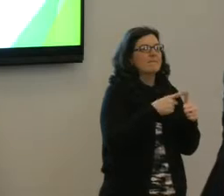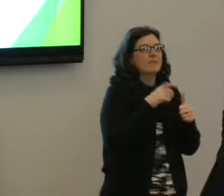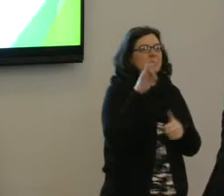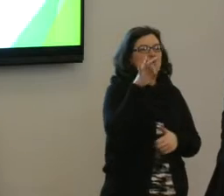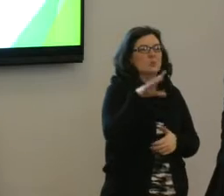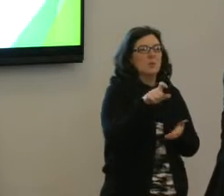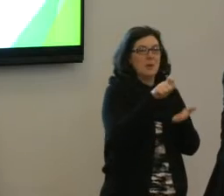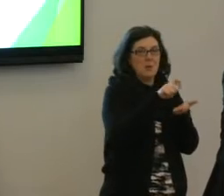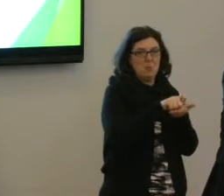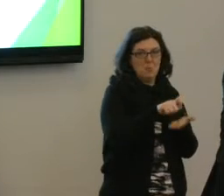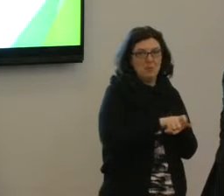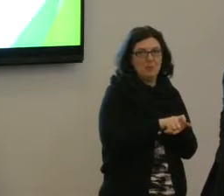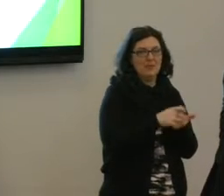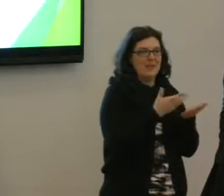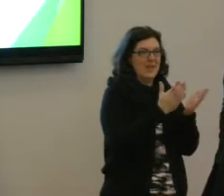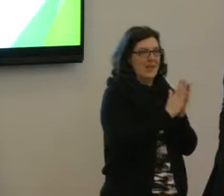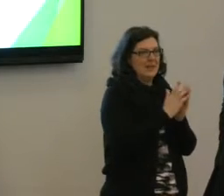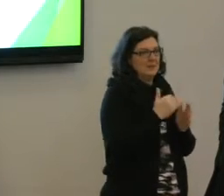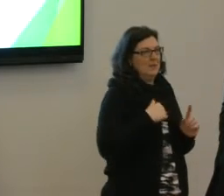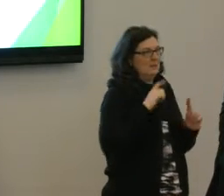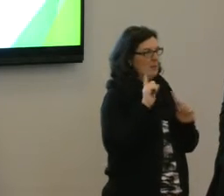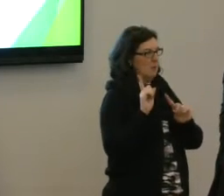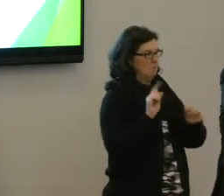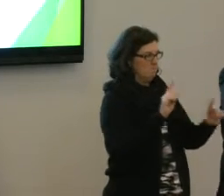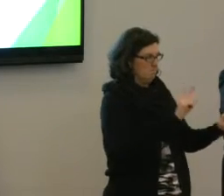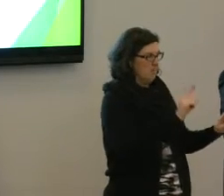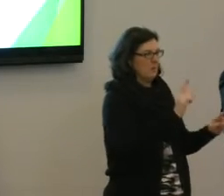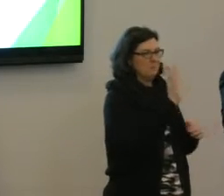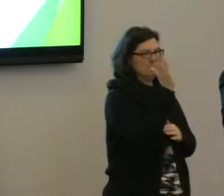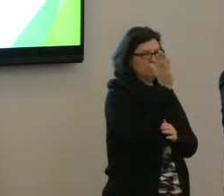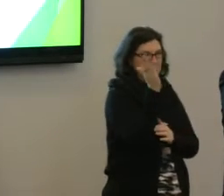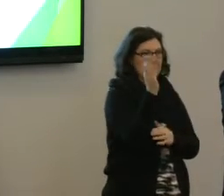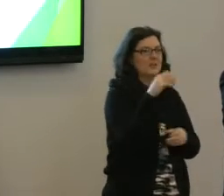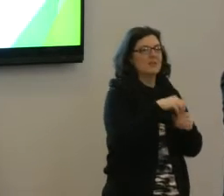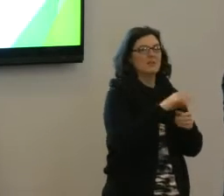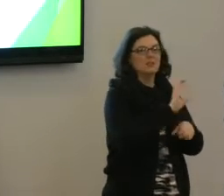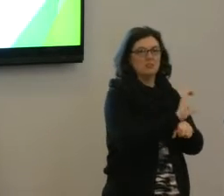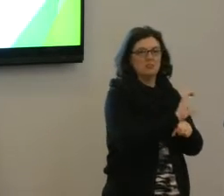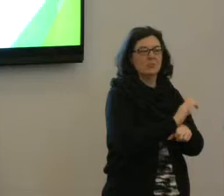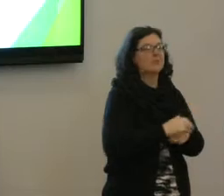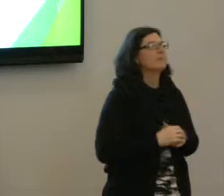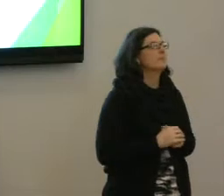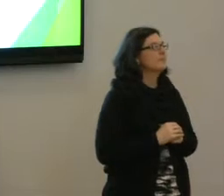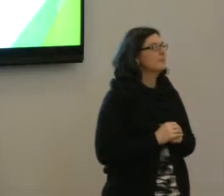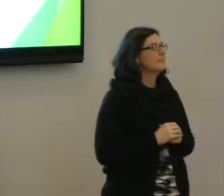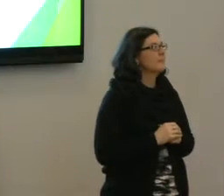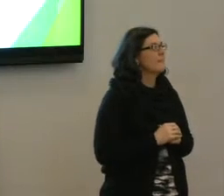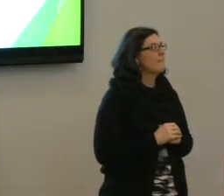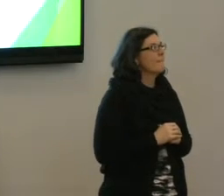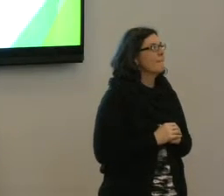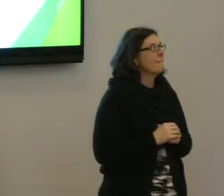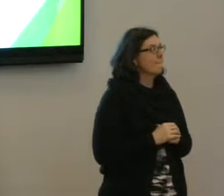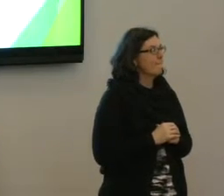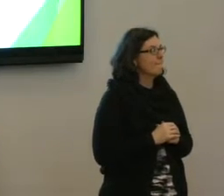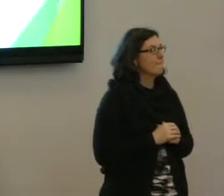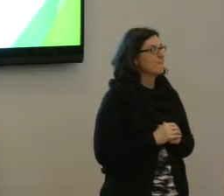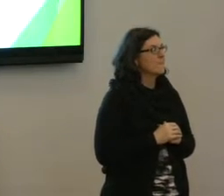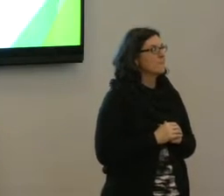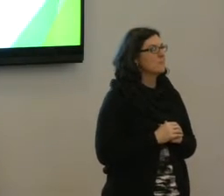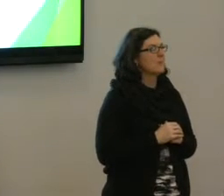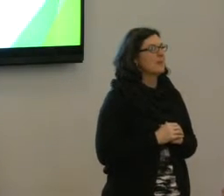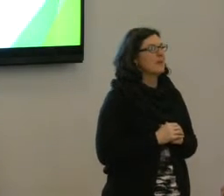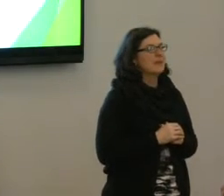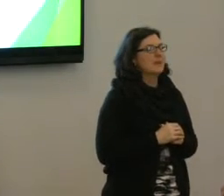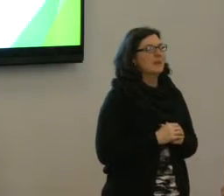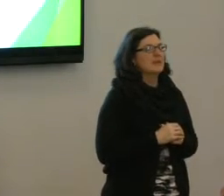to go, when I was asked to go speak in churches, was to take the style of a